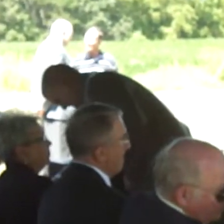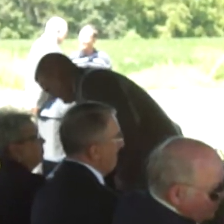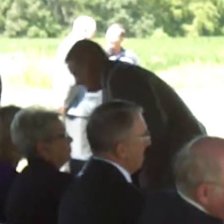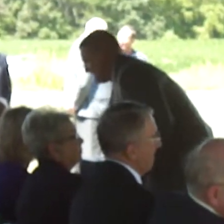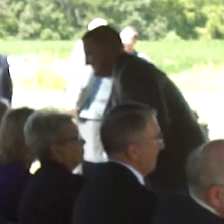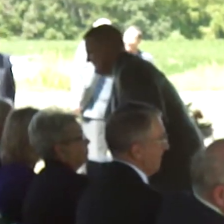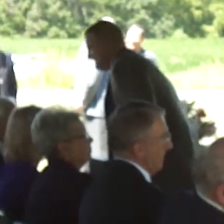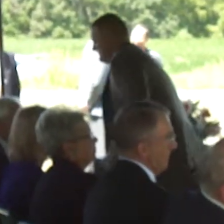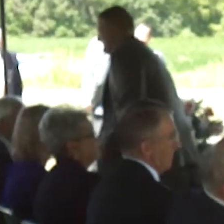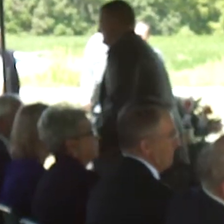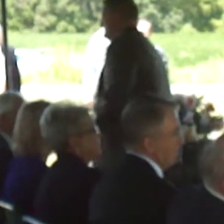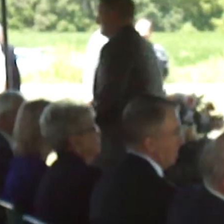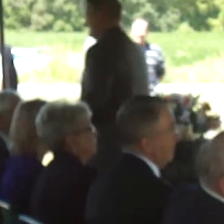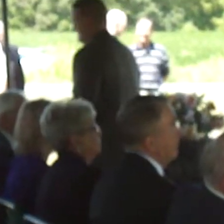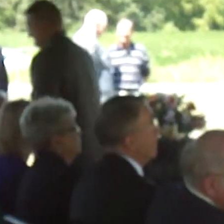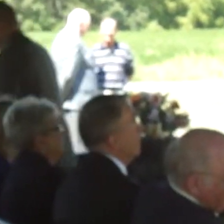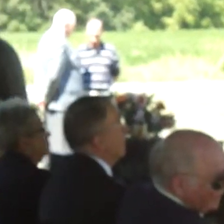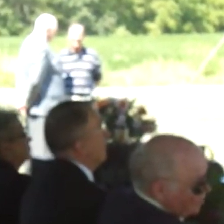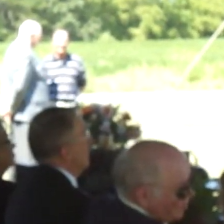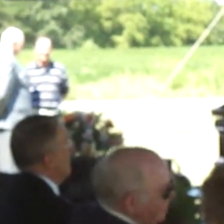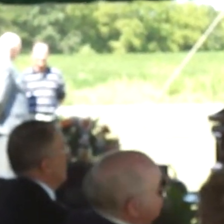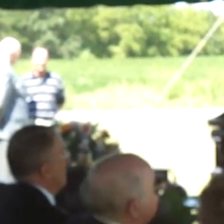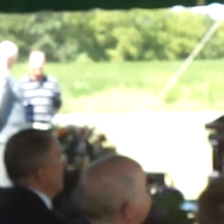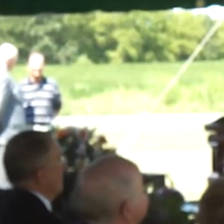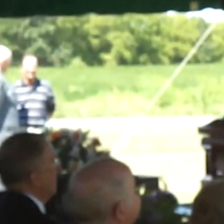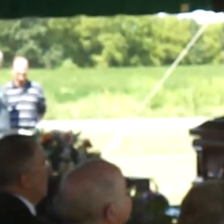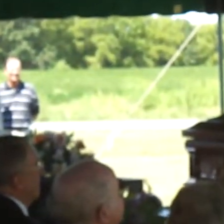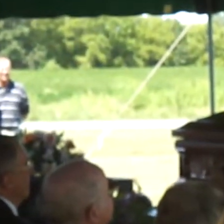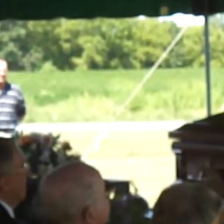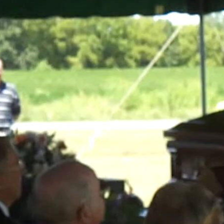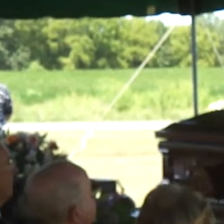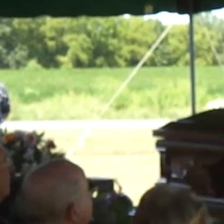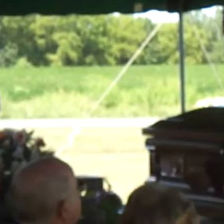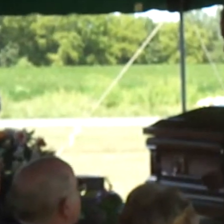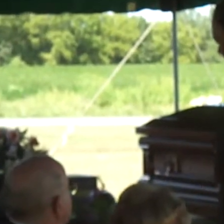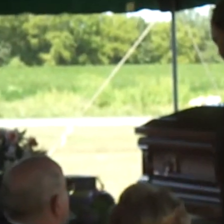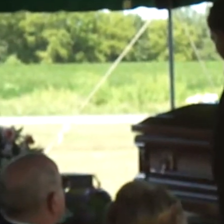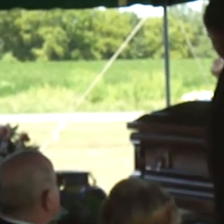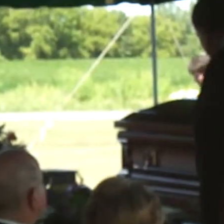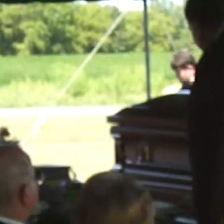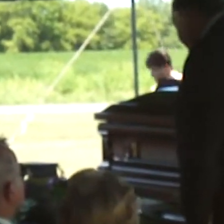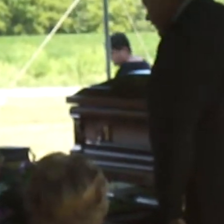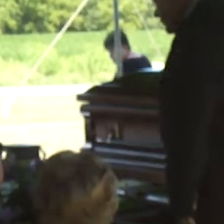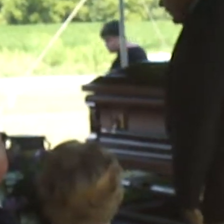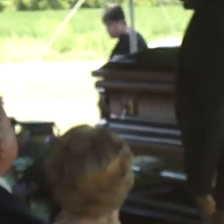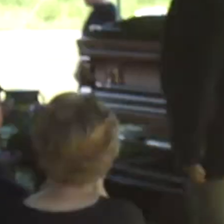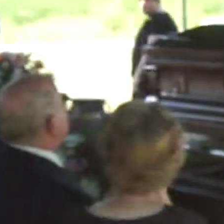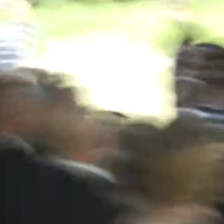This concludes the graveside portion of our services. If any family members